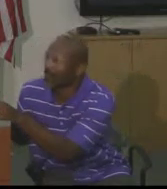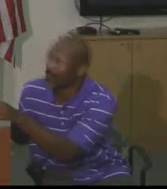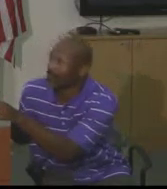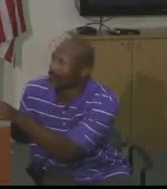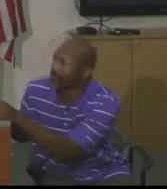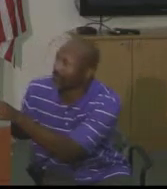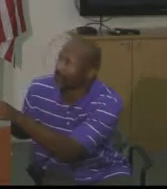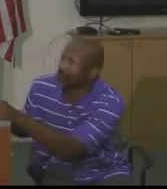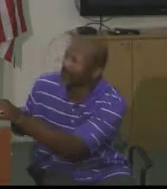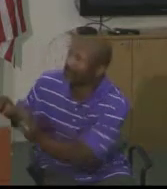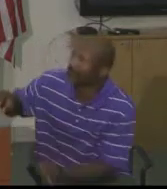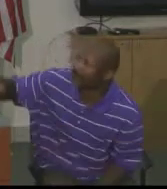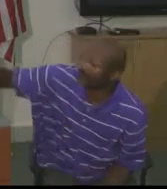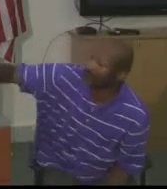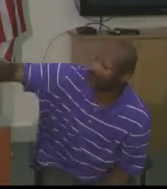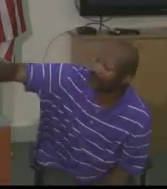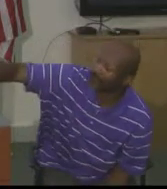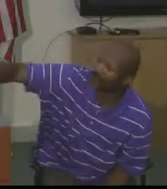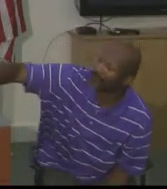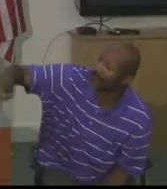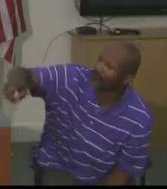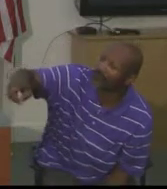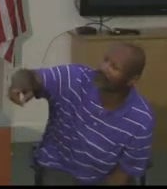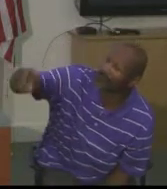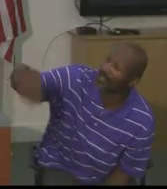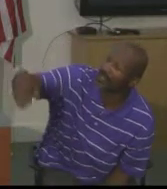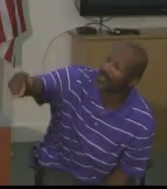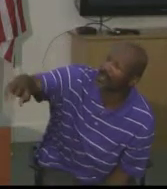UF plug? UF?